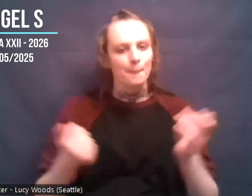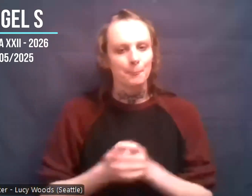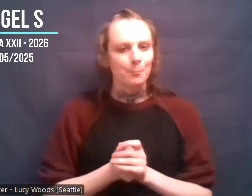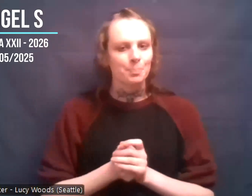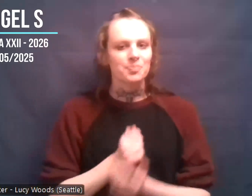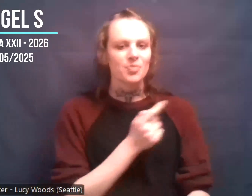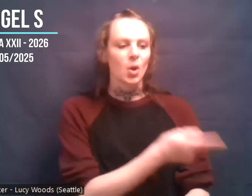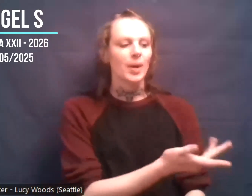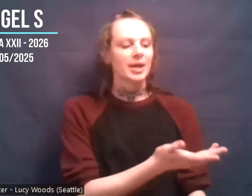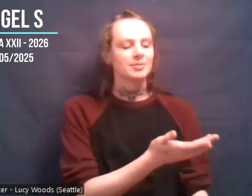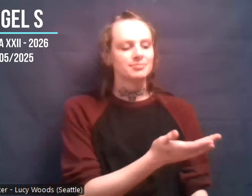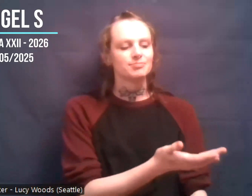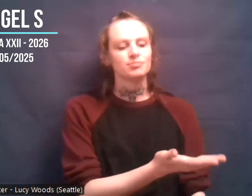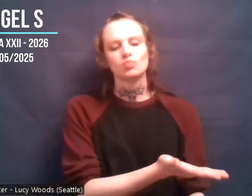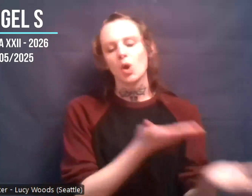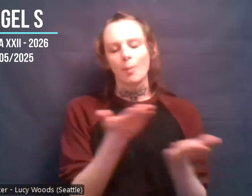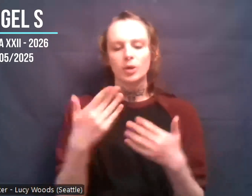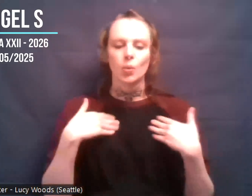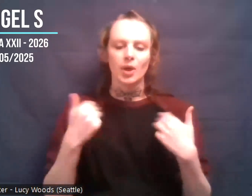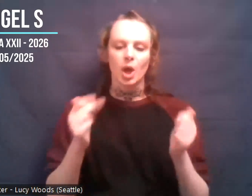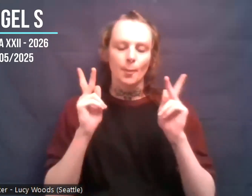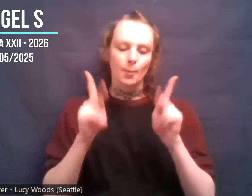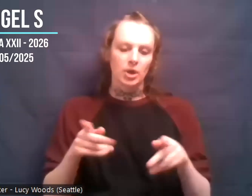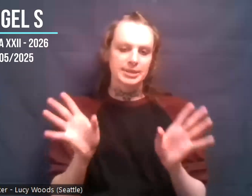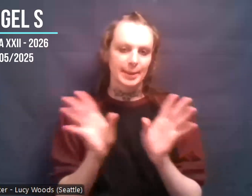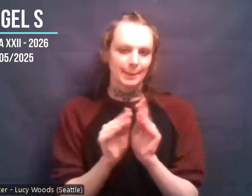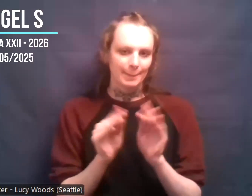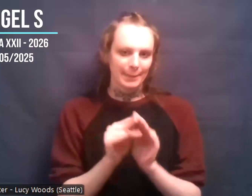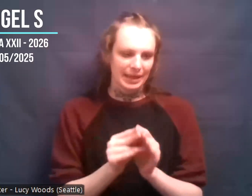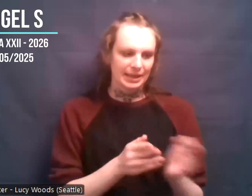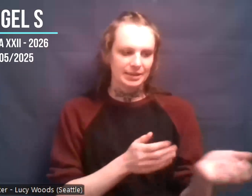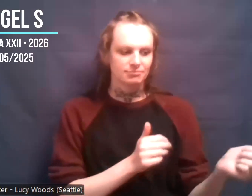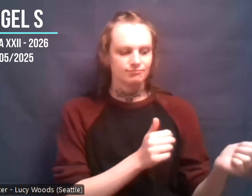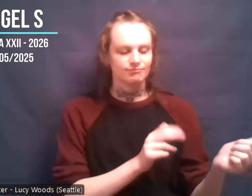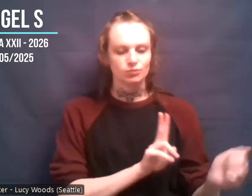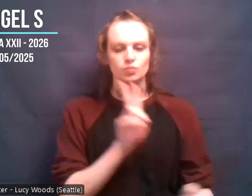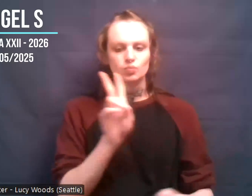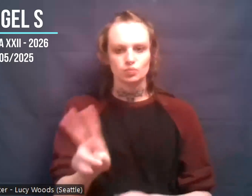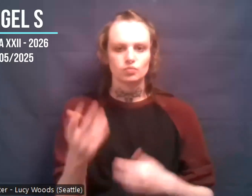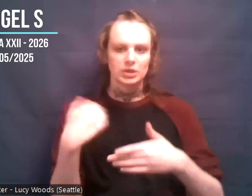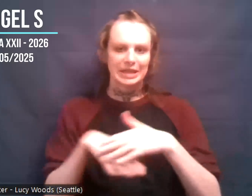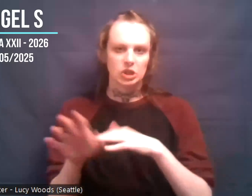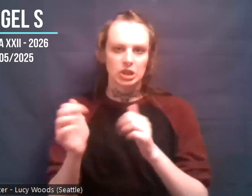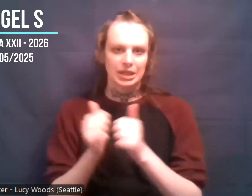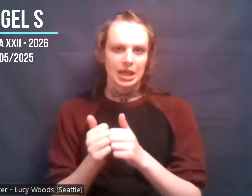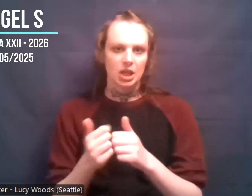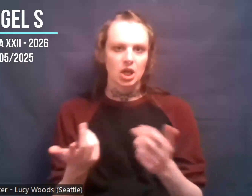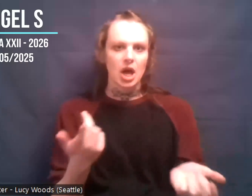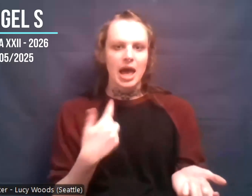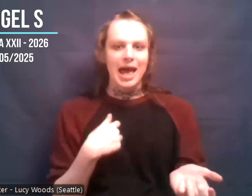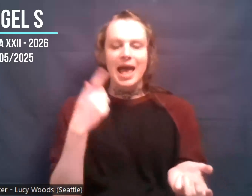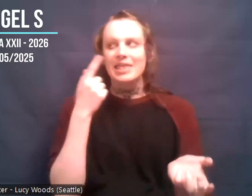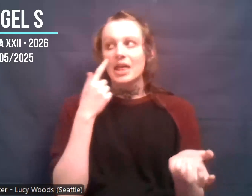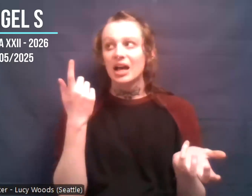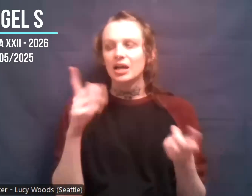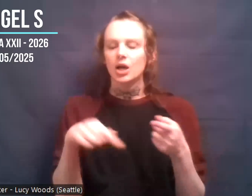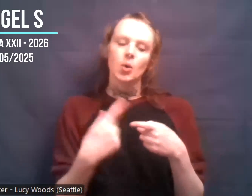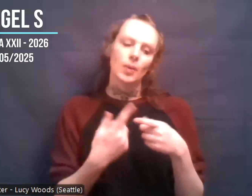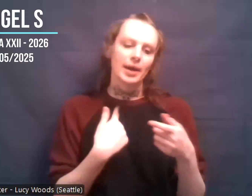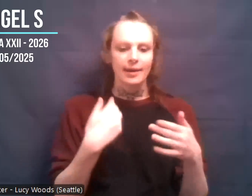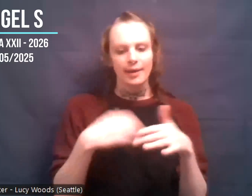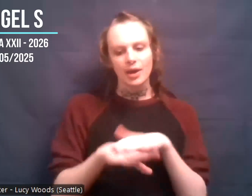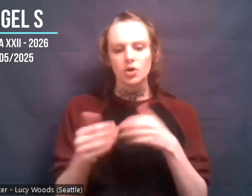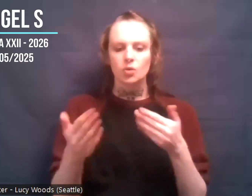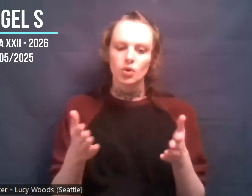was a young person's meeting. And I walked into this basement and I had this preconceived notion to what it was going to be like. I'm going to walk into this room, it's going to be all these white kids holding hands